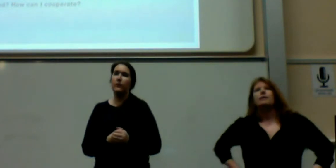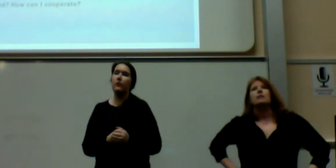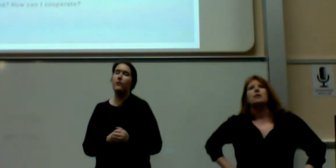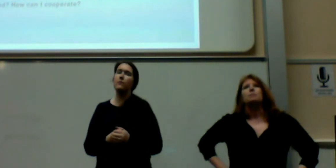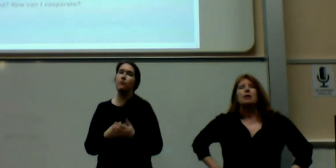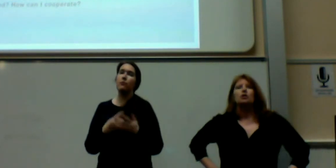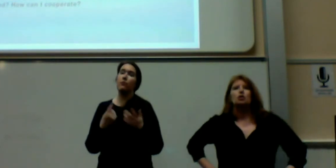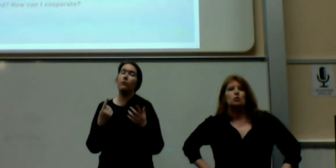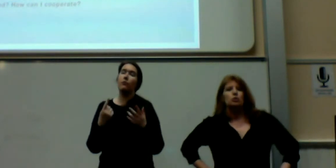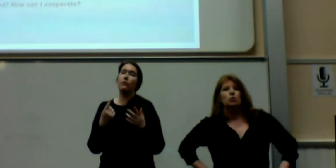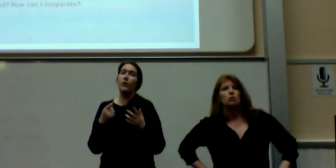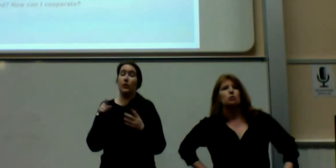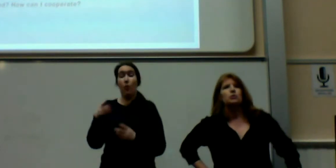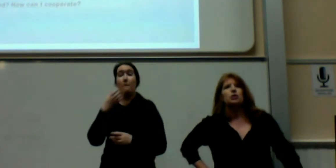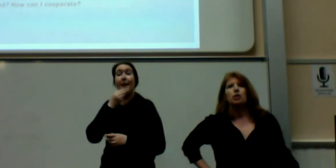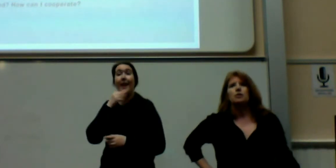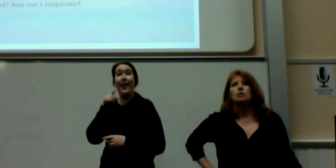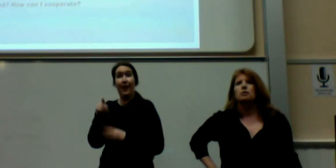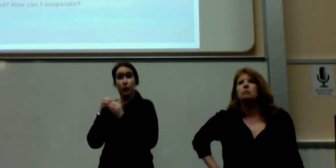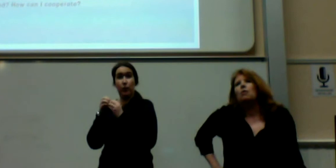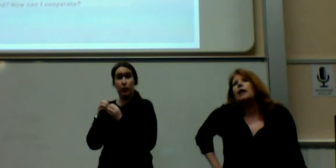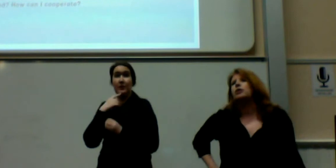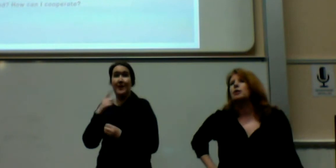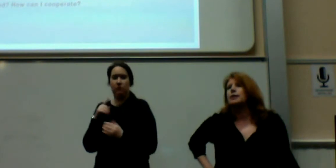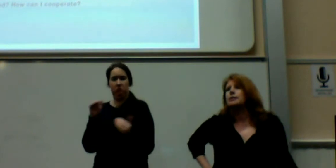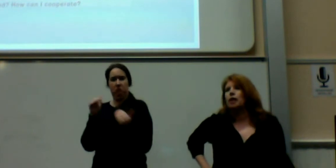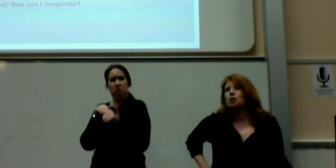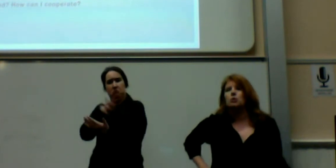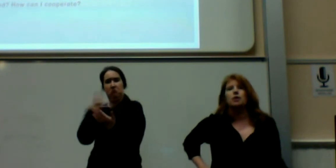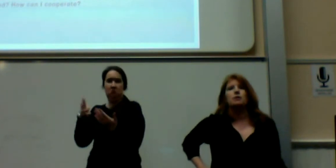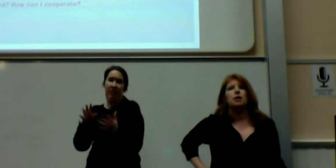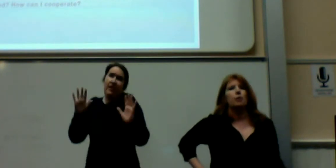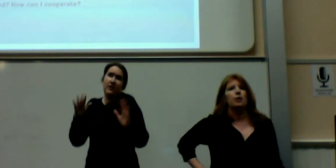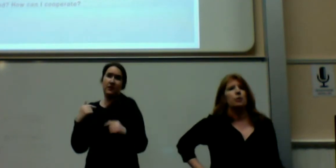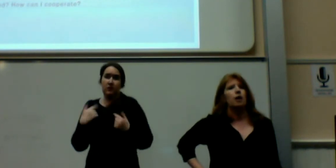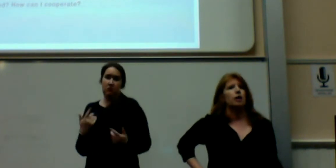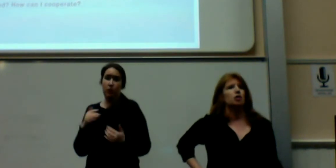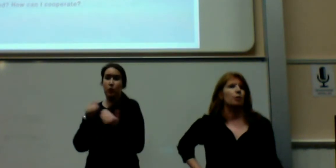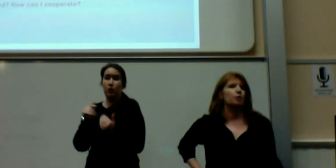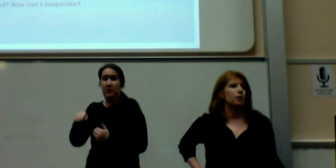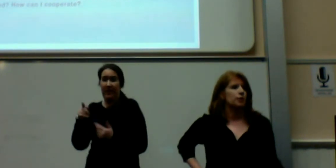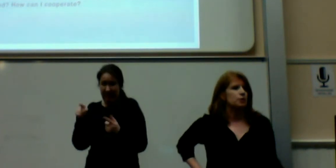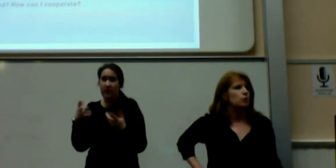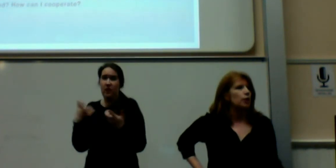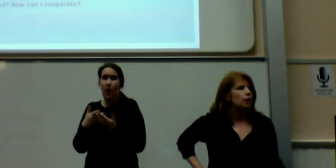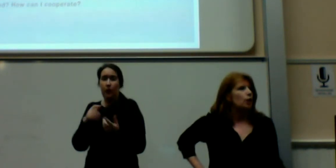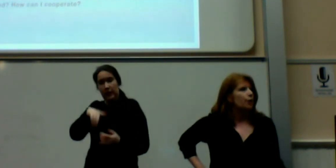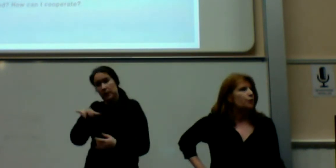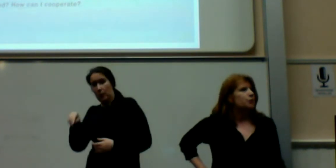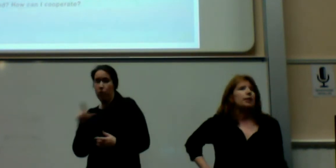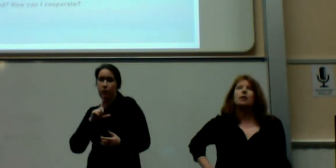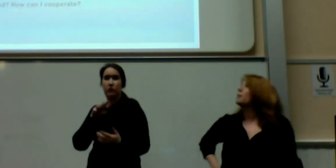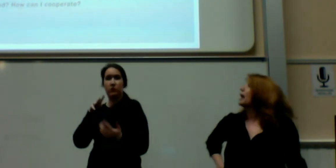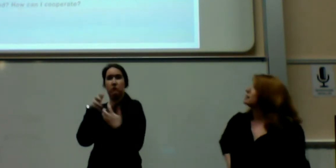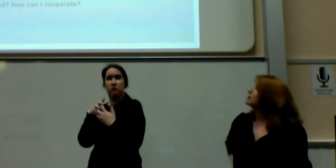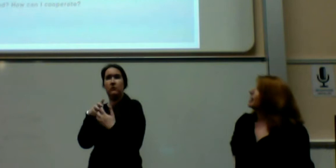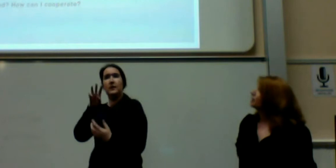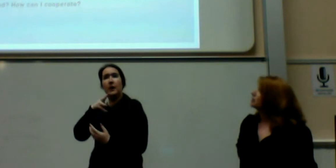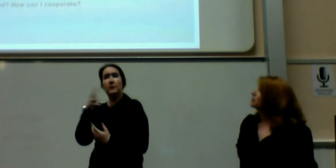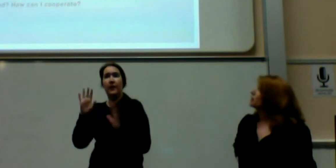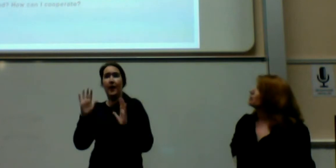Like the male student who suggested I look at my schedule and decide whether or not a job fits, I refer to him